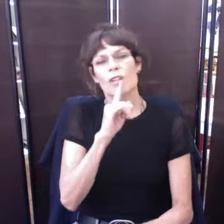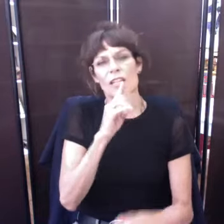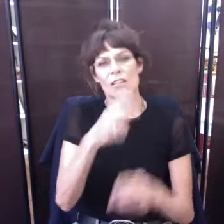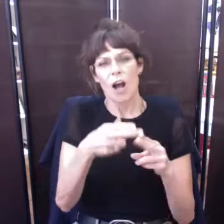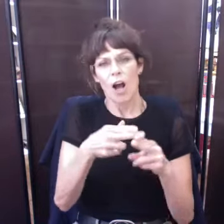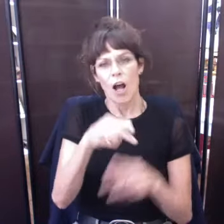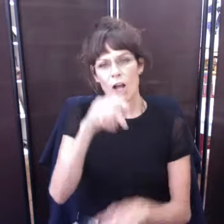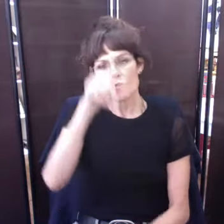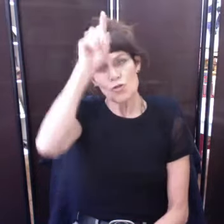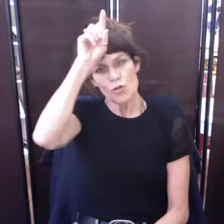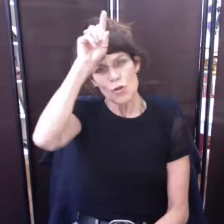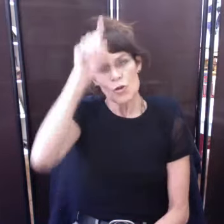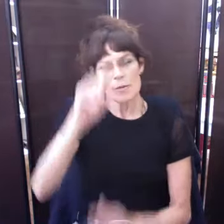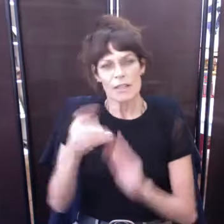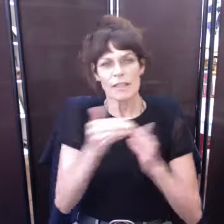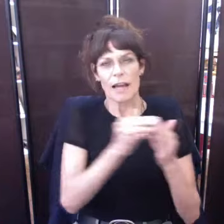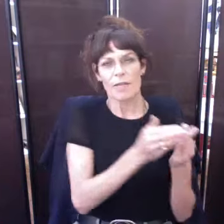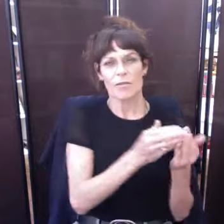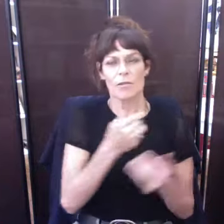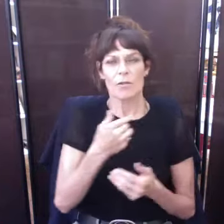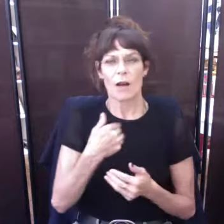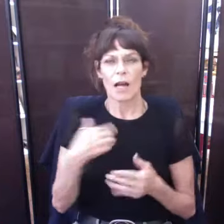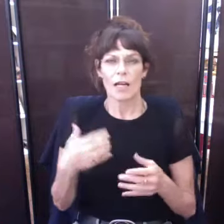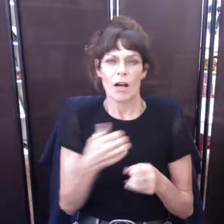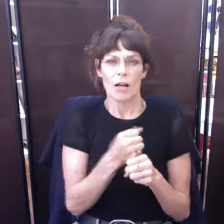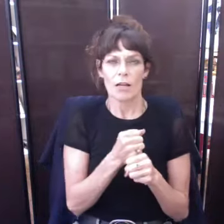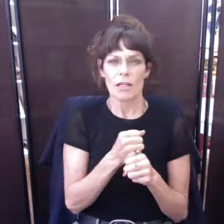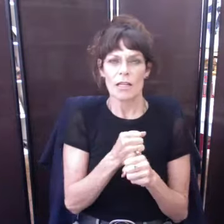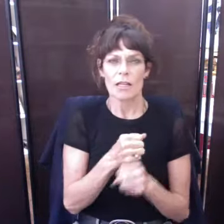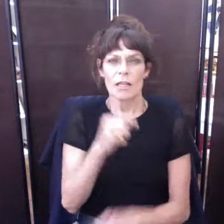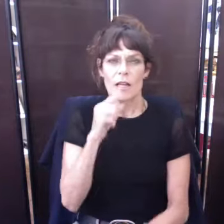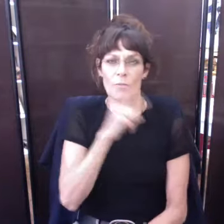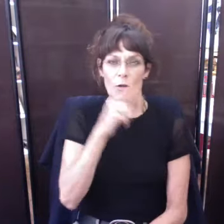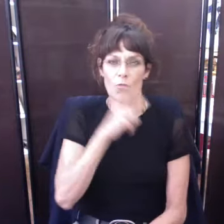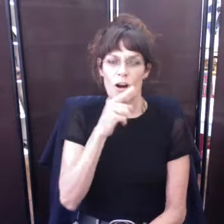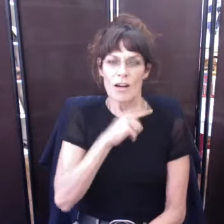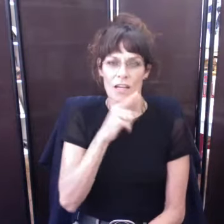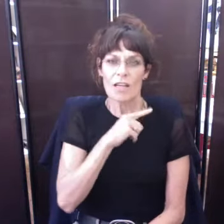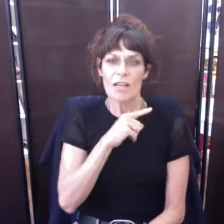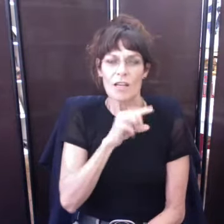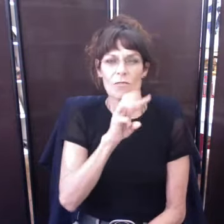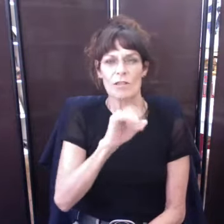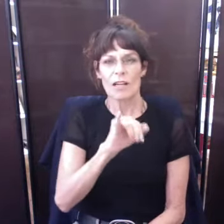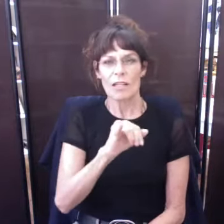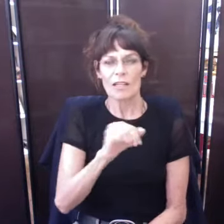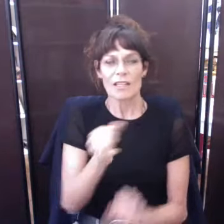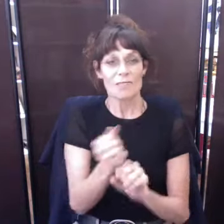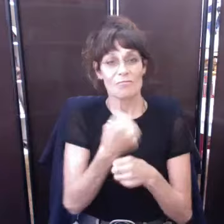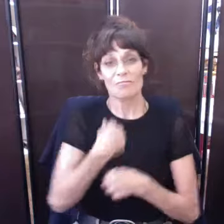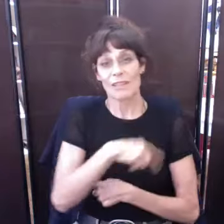Milwaukee, Wisconsin, which is what made us famous, was beer. So I don't know if any of you are